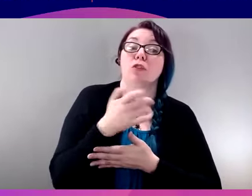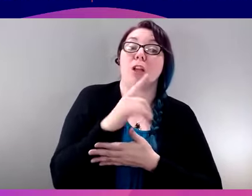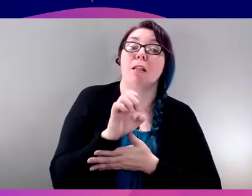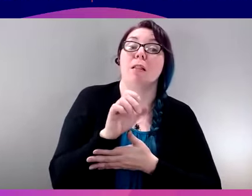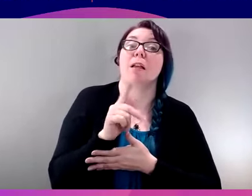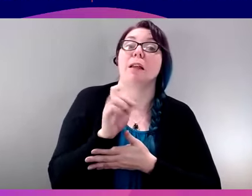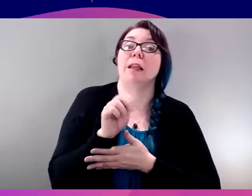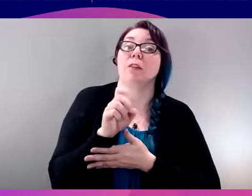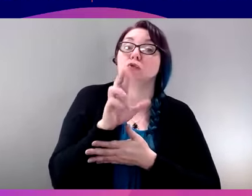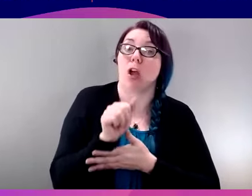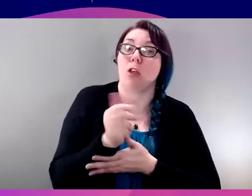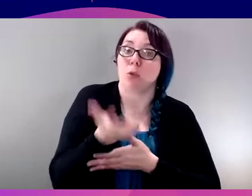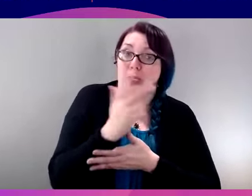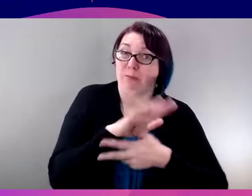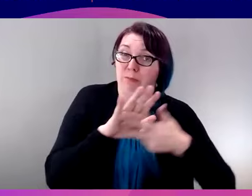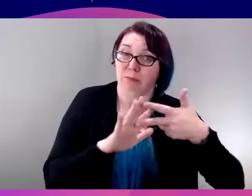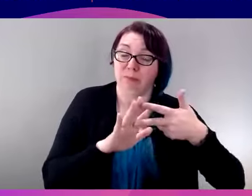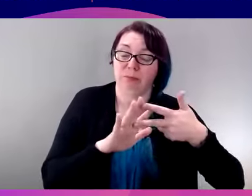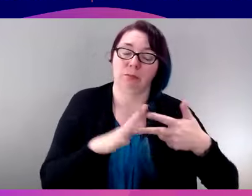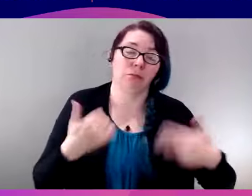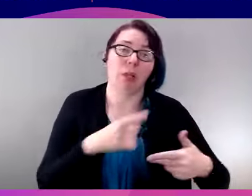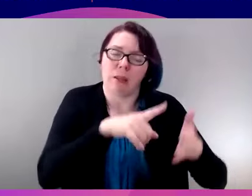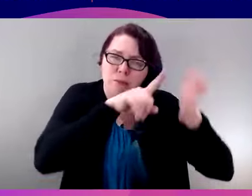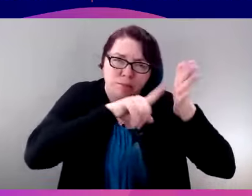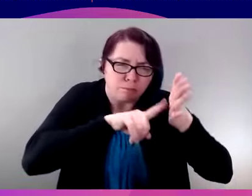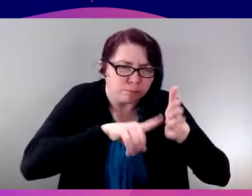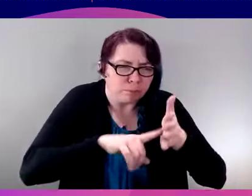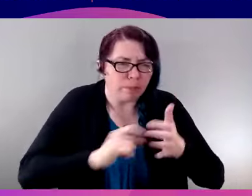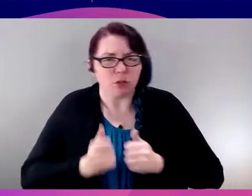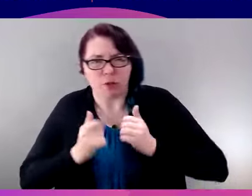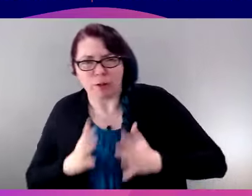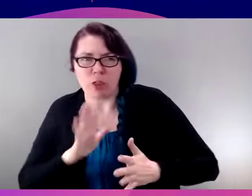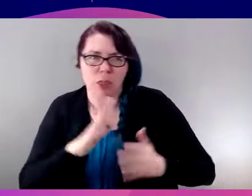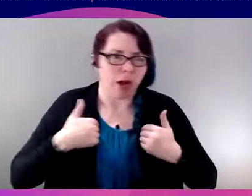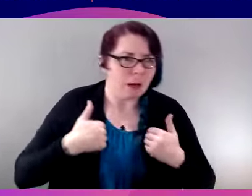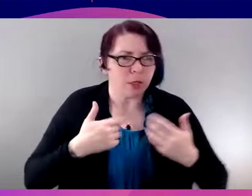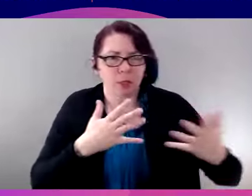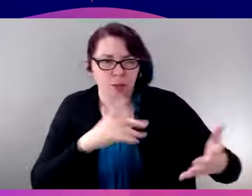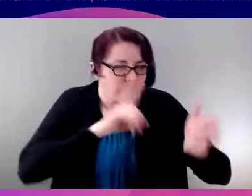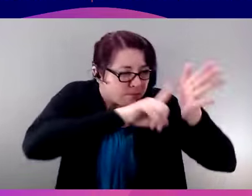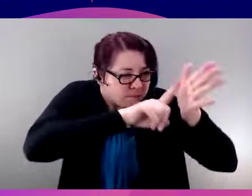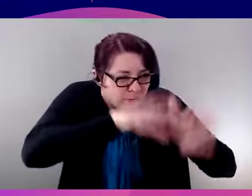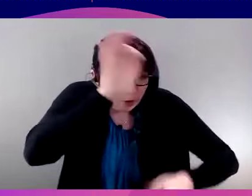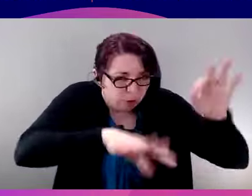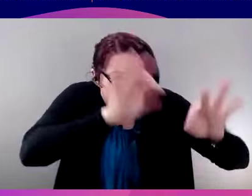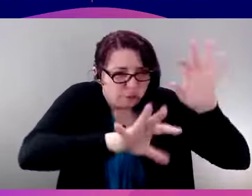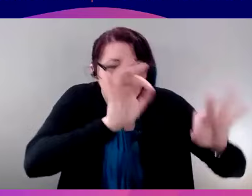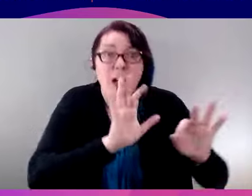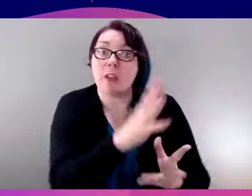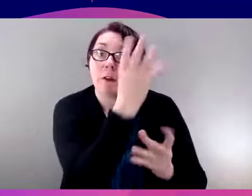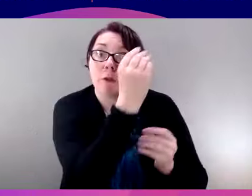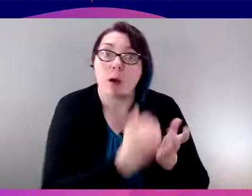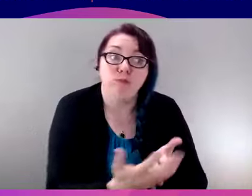these researchers have done with survivors and animals that underpins our work. Finally, we want to give a huge thank you to